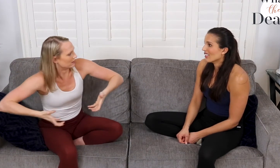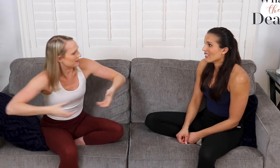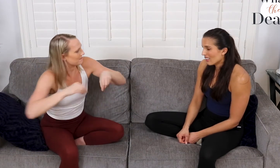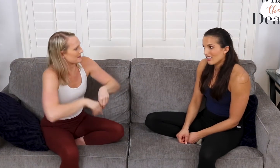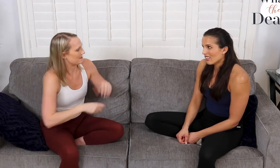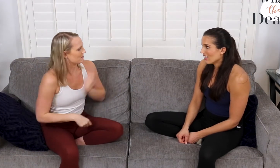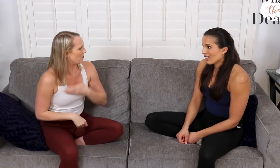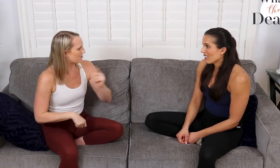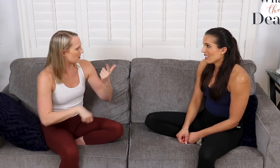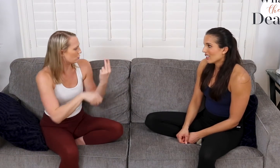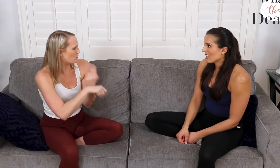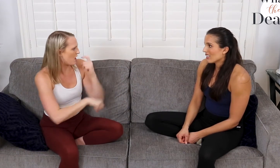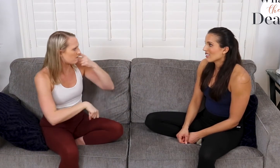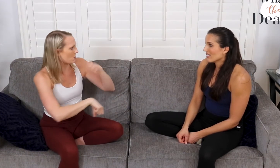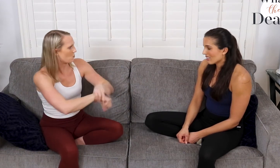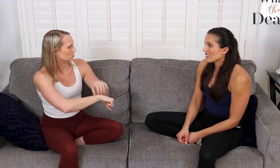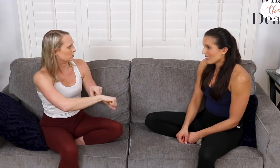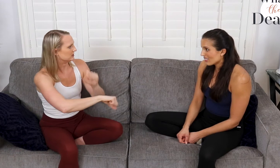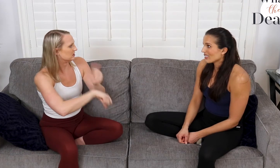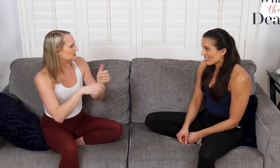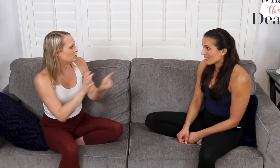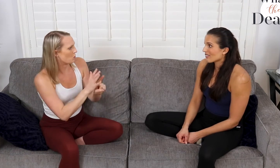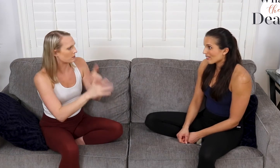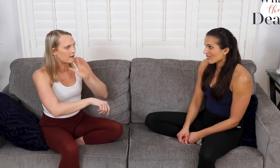freaking out and I'm like, "Oh my God, I'm so sorry. Turn it off, sorry."